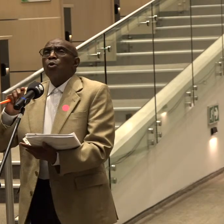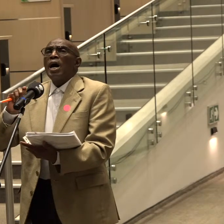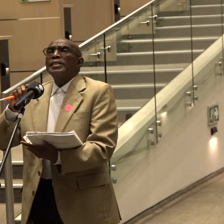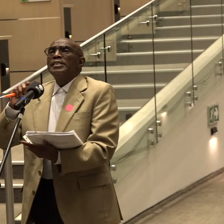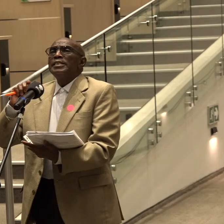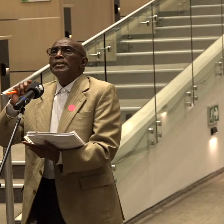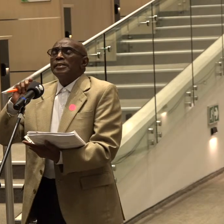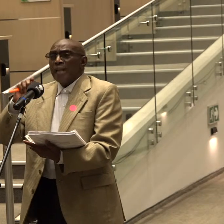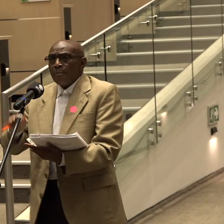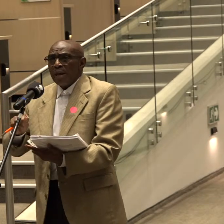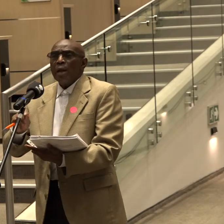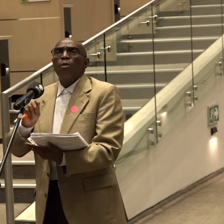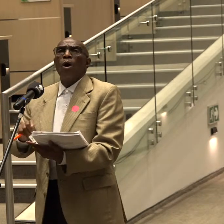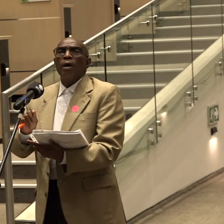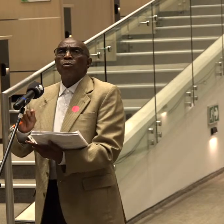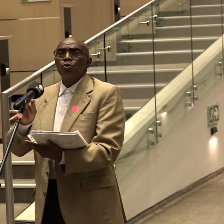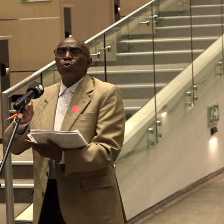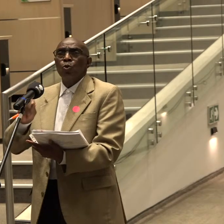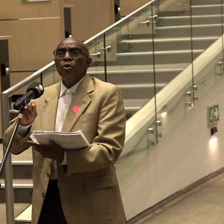foreign